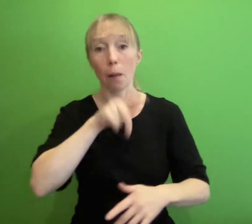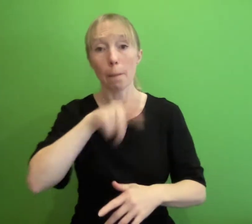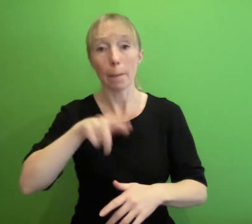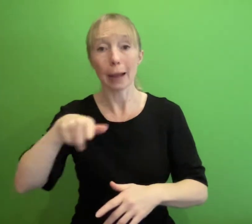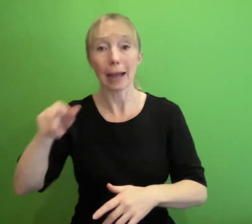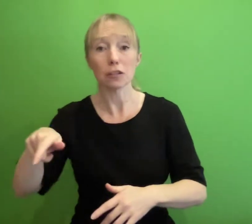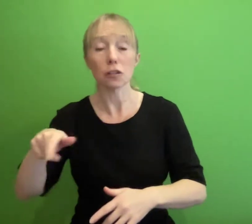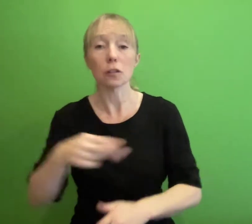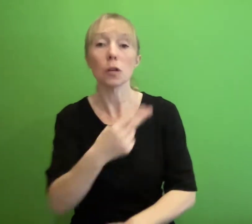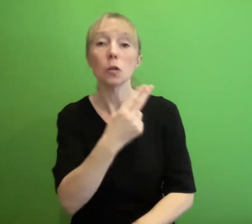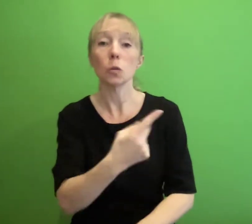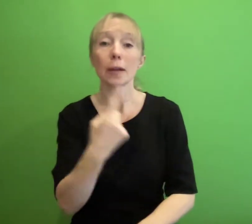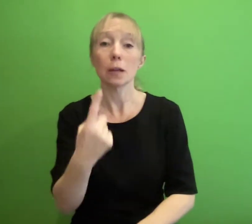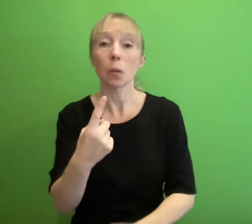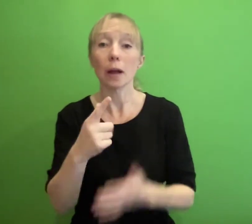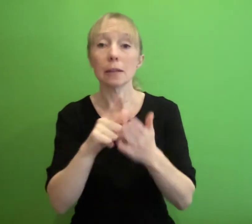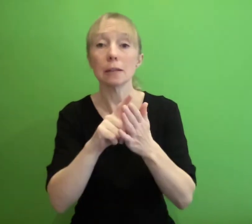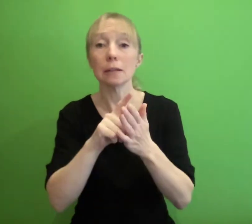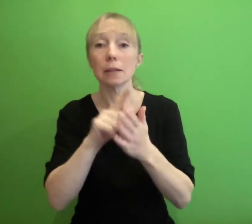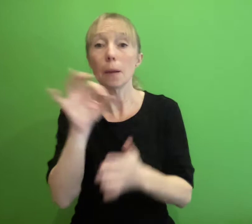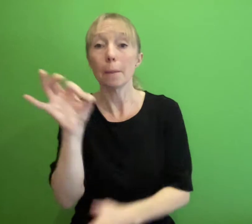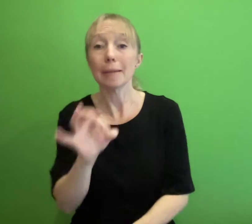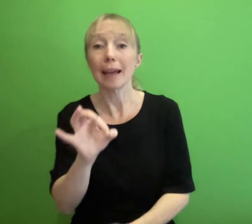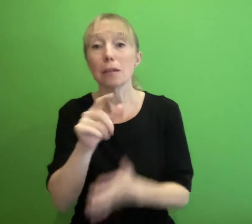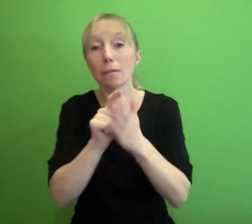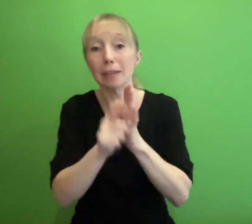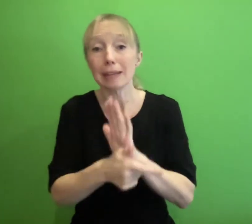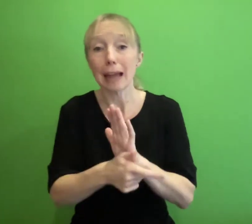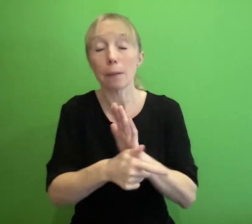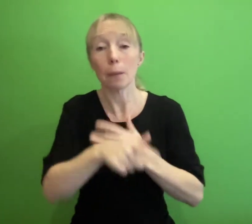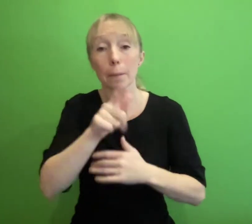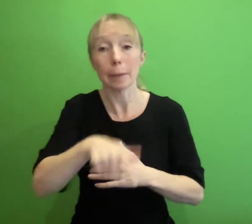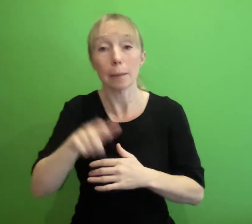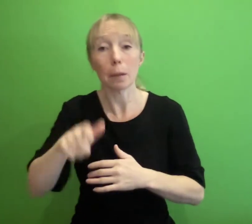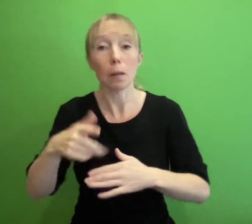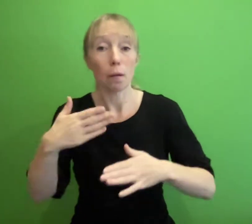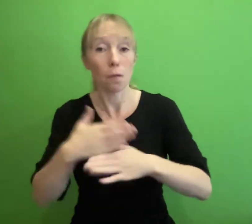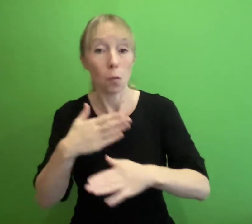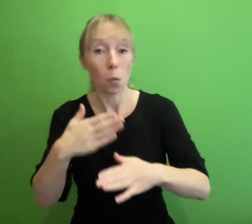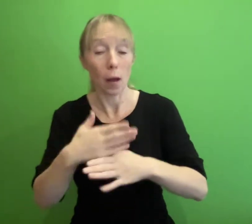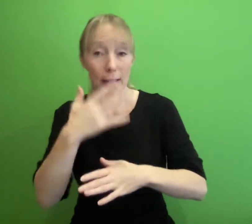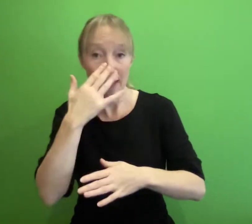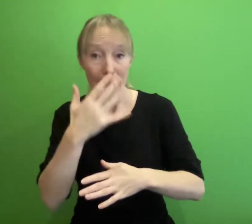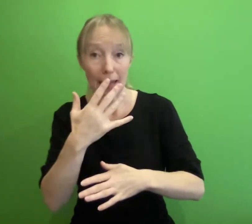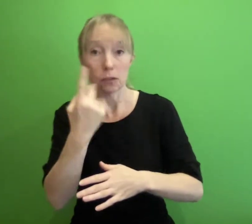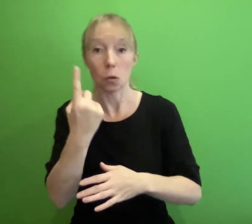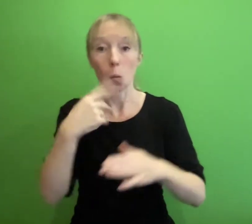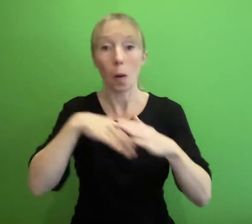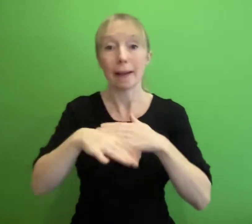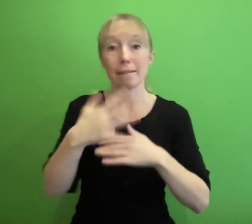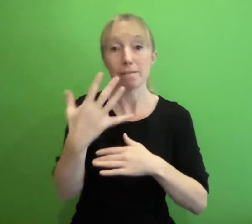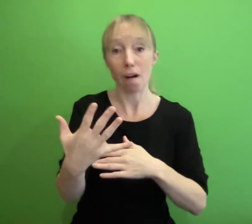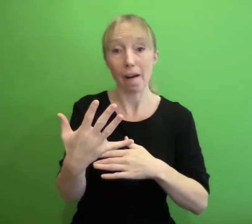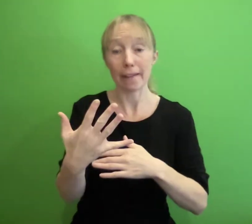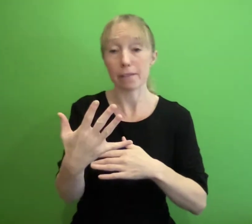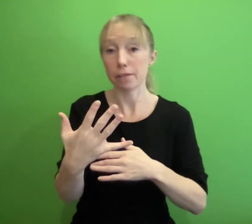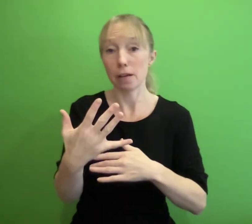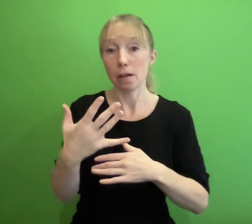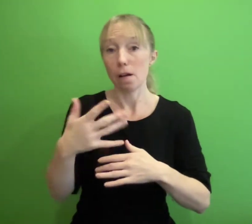21% of disabled people are of working age, 1 in 5 of the population. The total